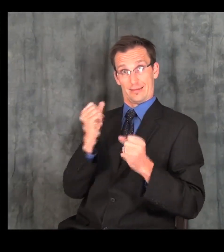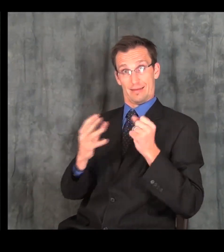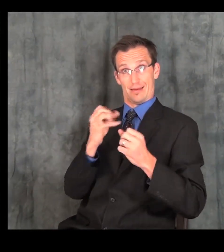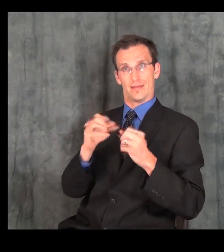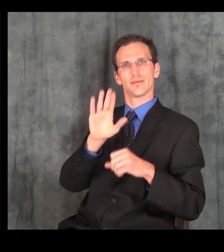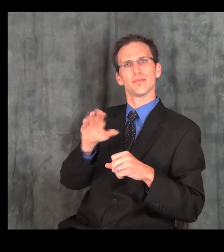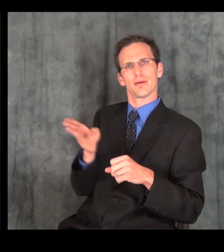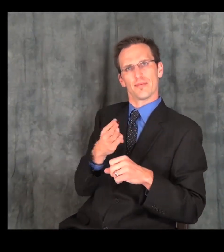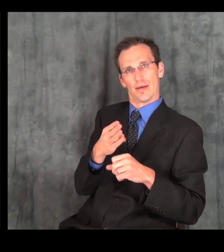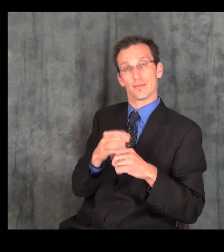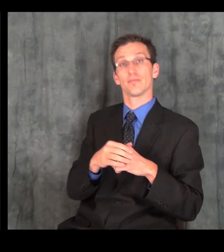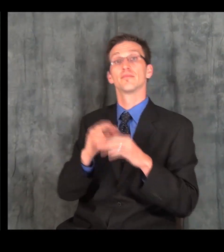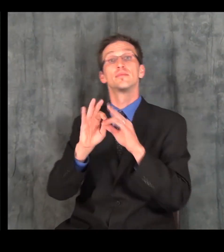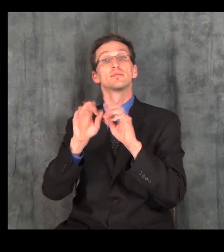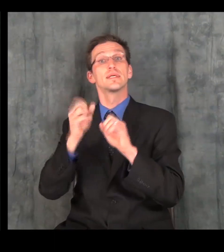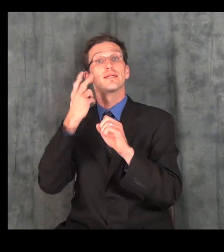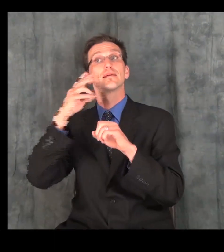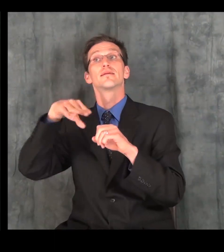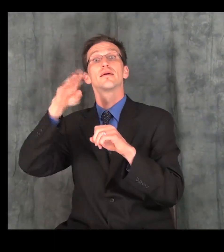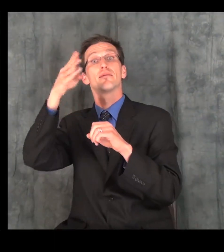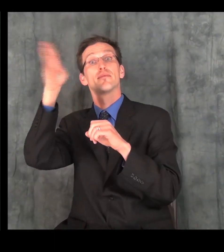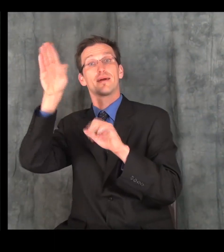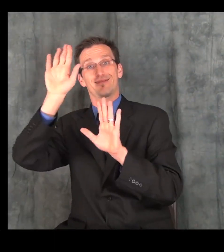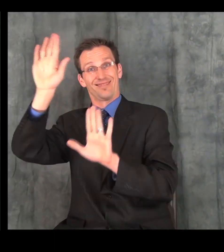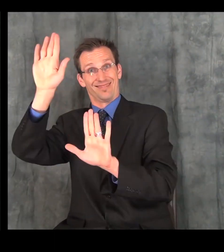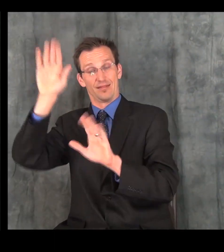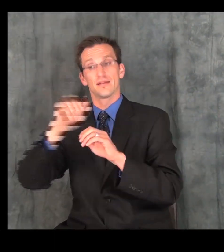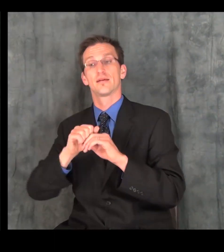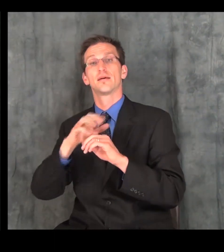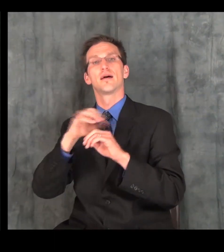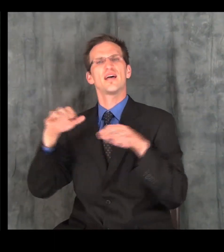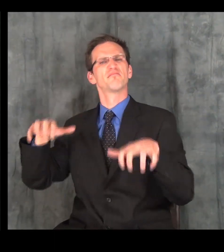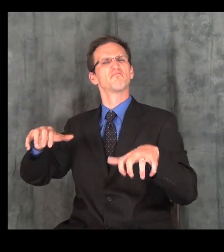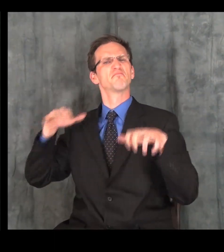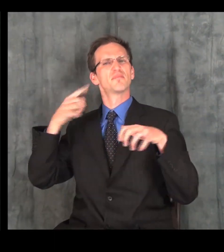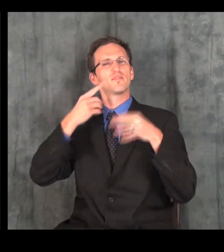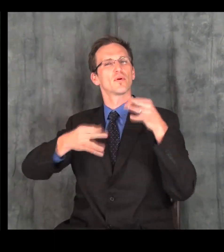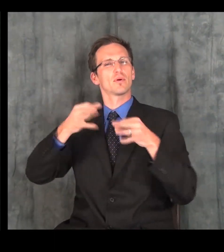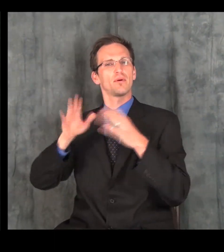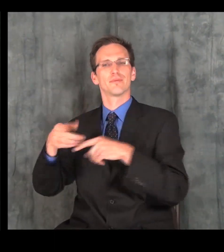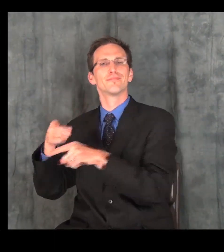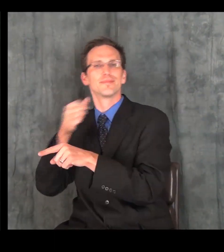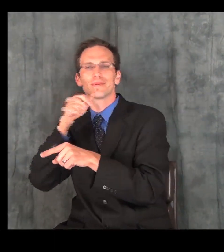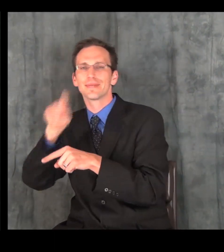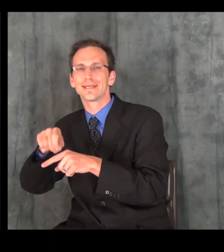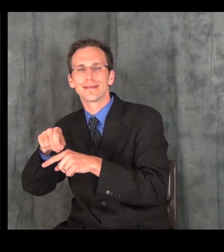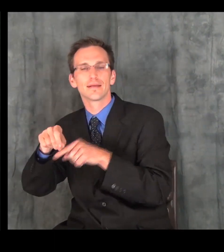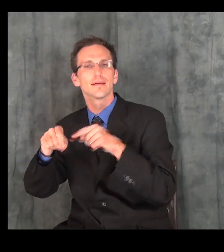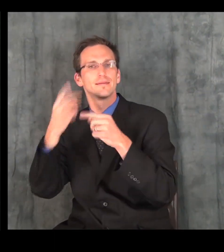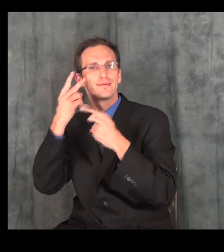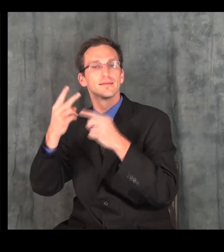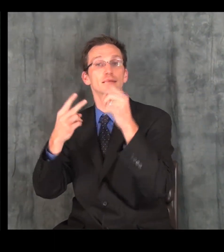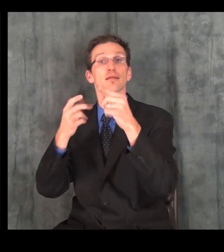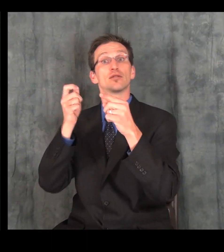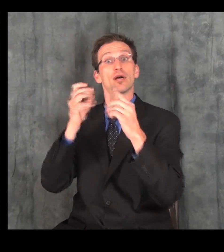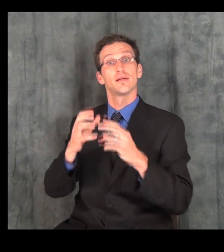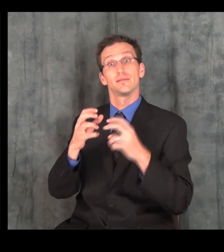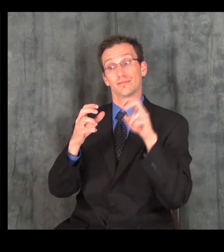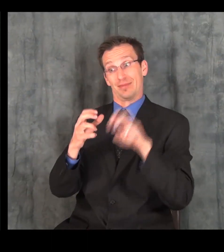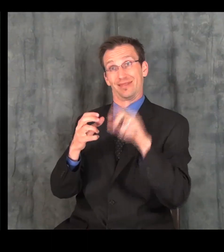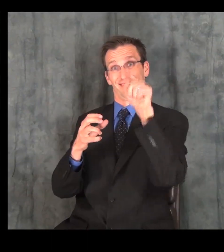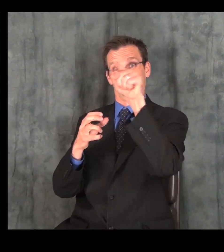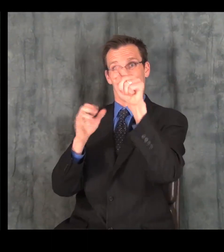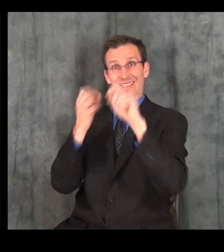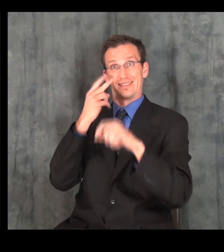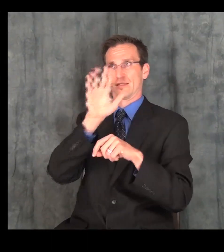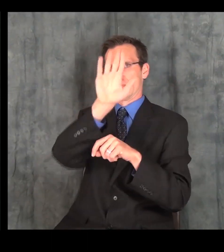the interpreter in the top right-hand corner. And again, they could see the public gallery, which is not needed, and the judge's bench. And the interpreter, the deaf